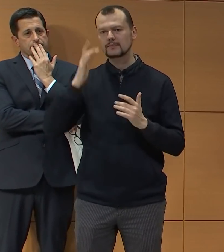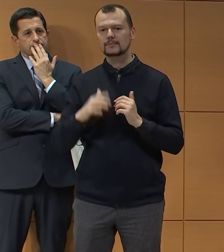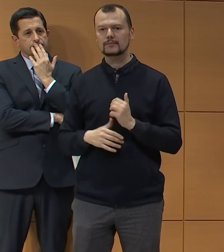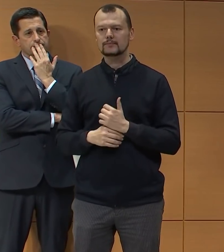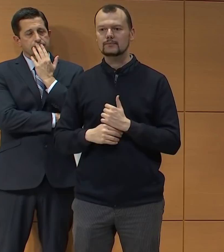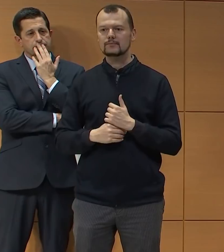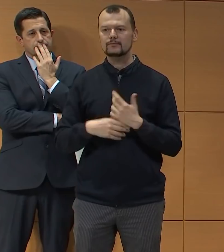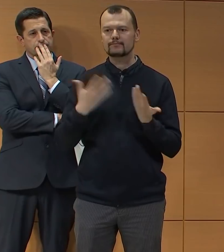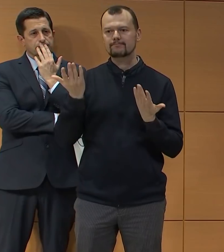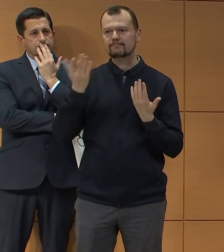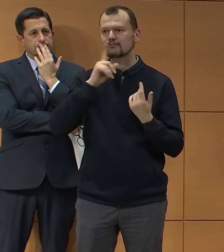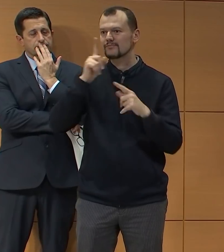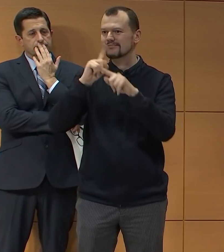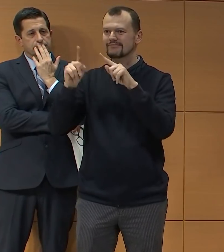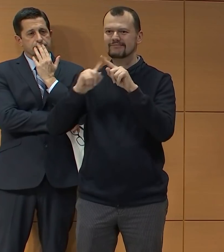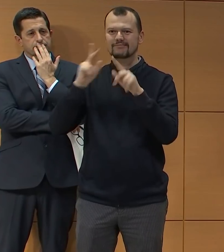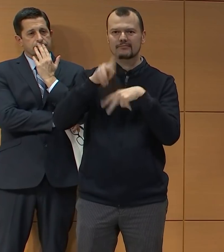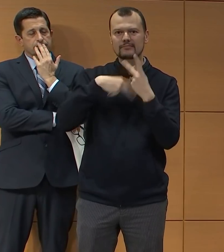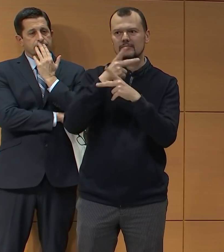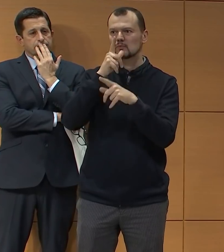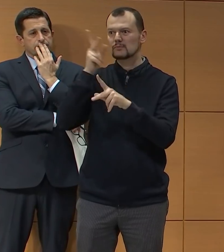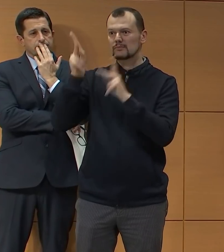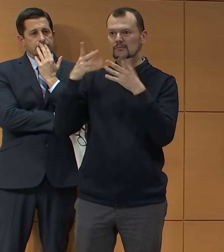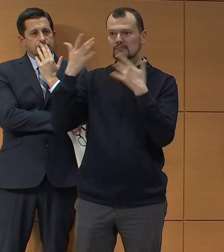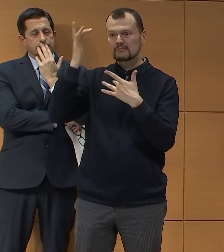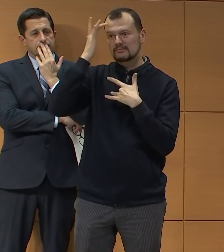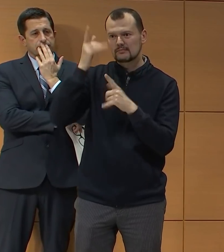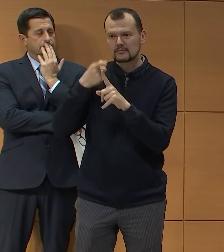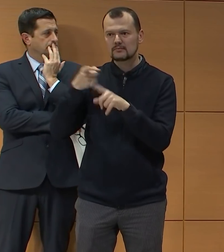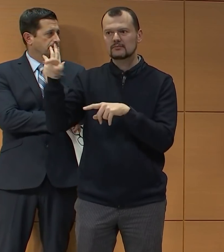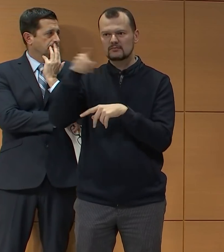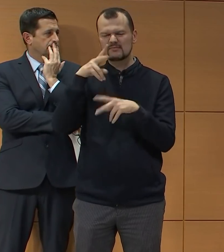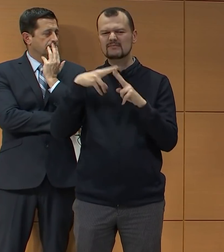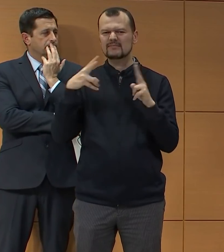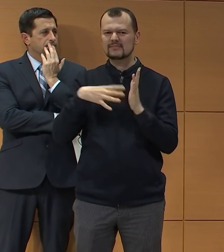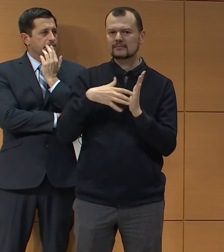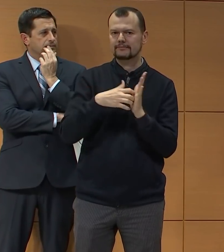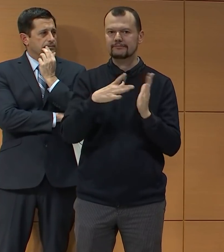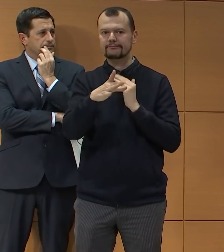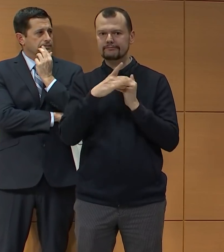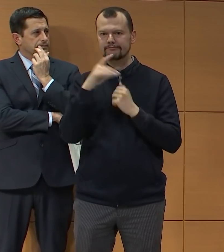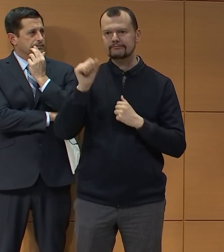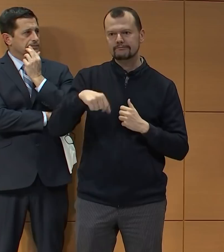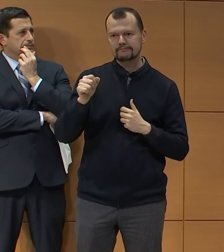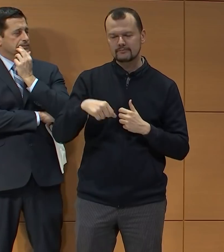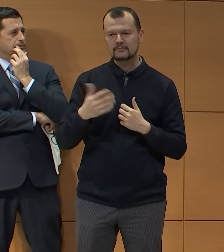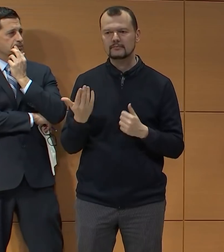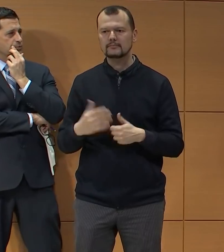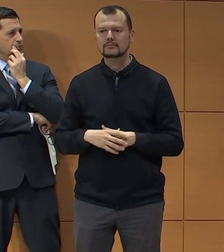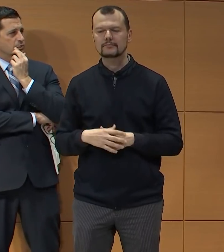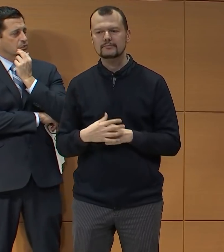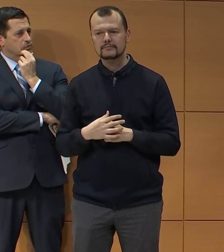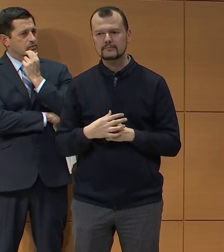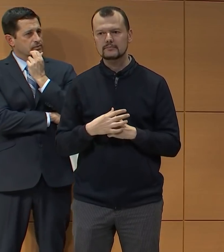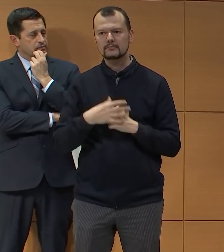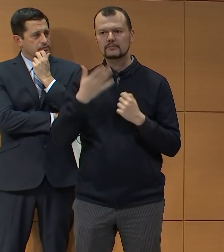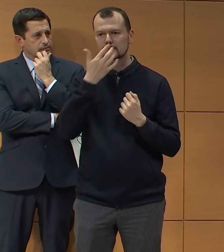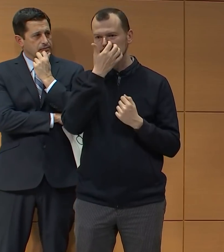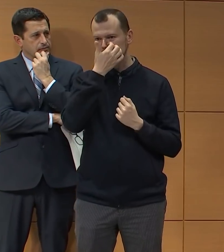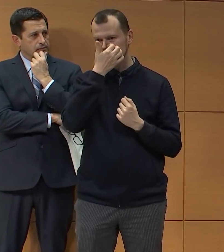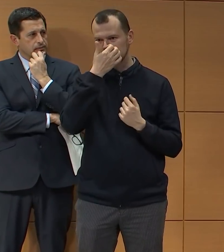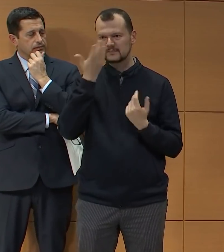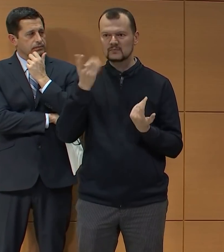so forth. So that's the difference, is that with novel viruses, no